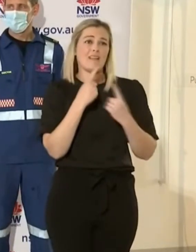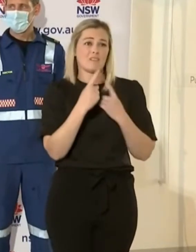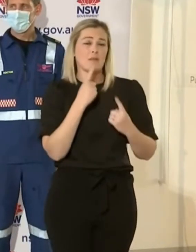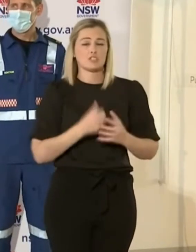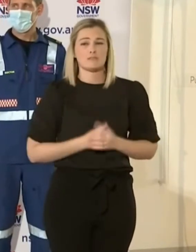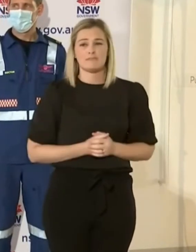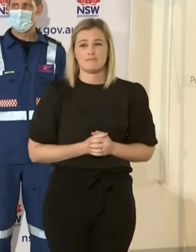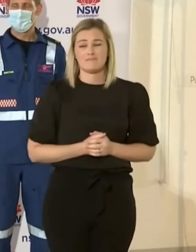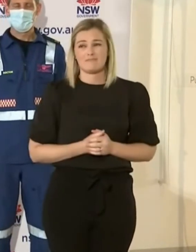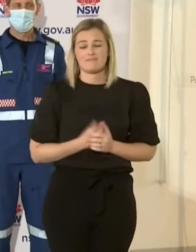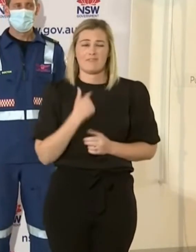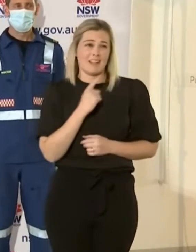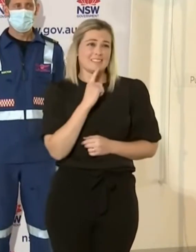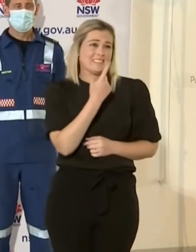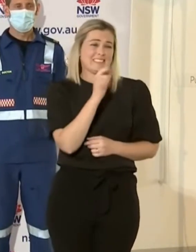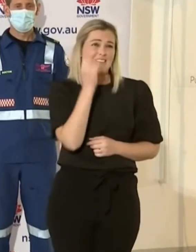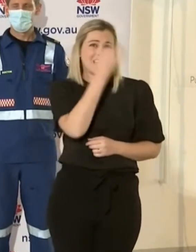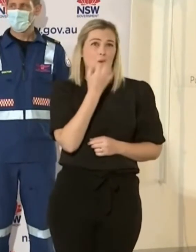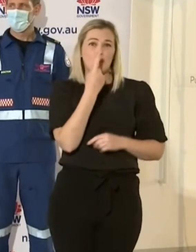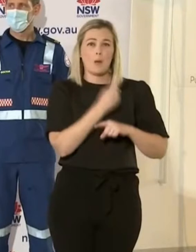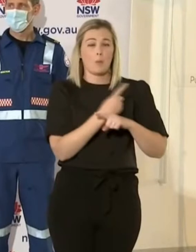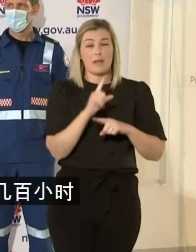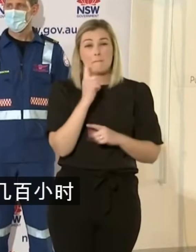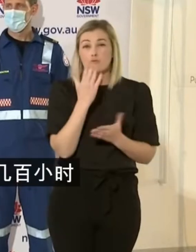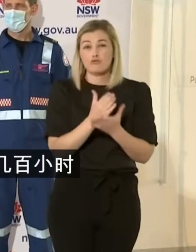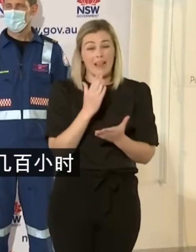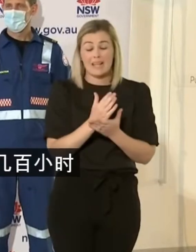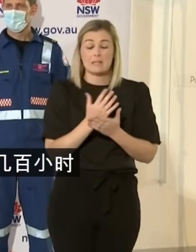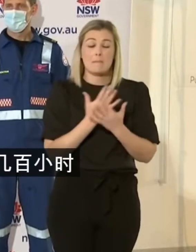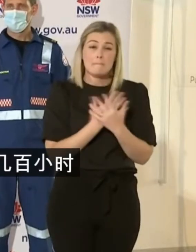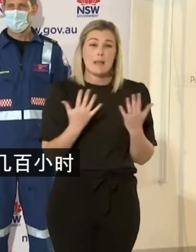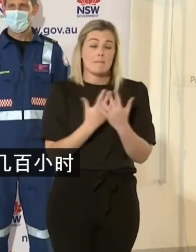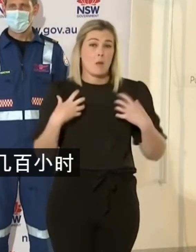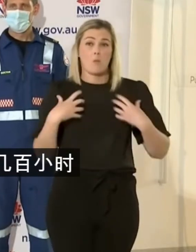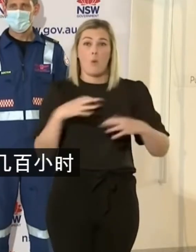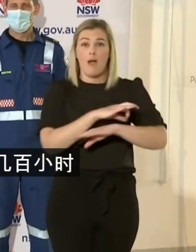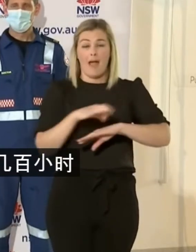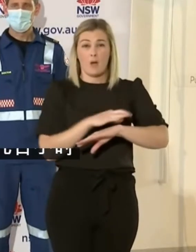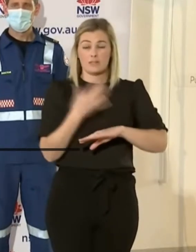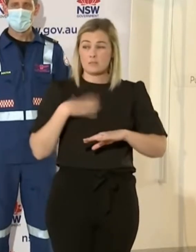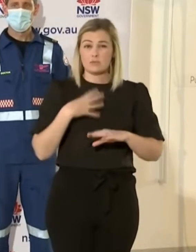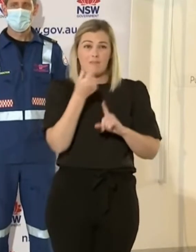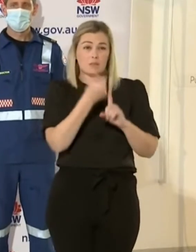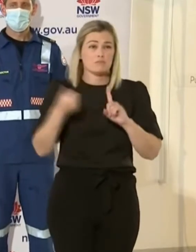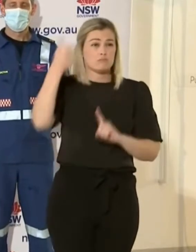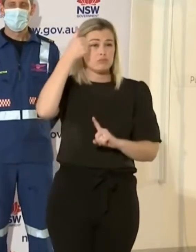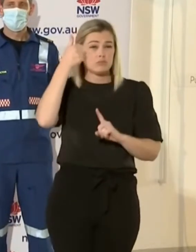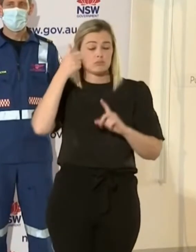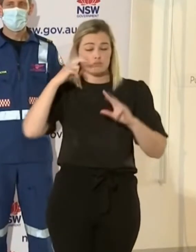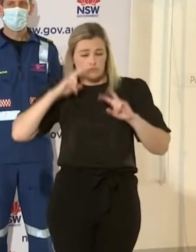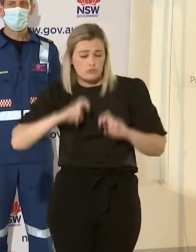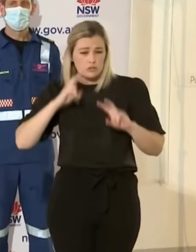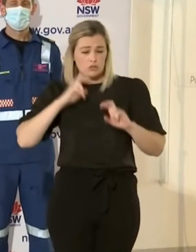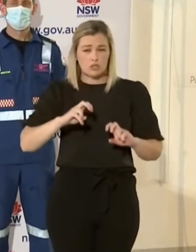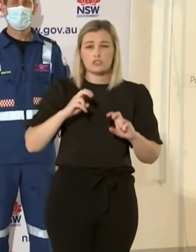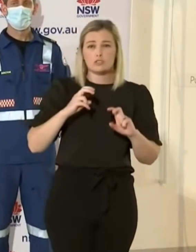more like a couple of 100 hours a week taken out by the most senior people in our health team to focus on these issues, when in fact I'd like them to be